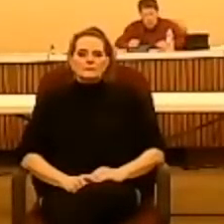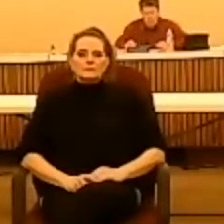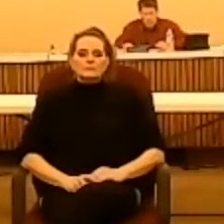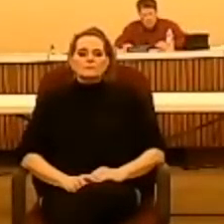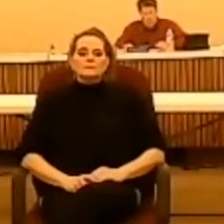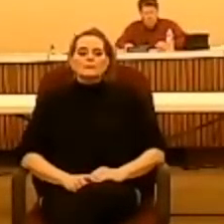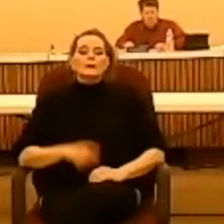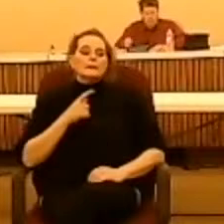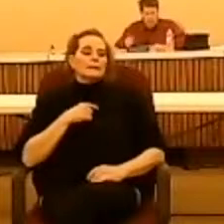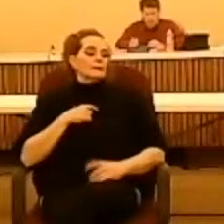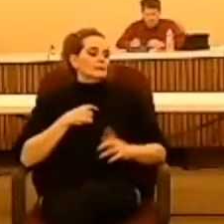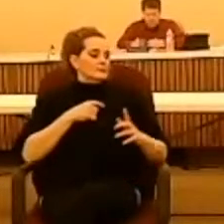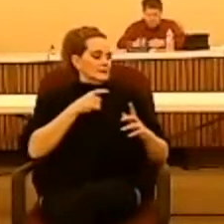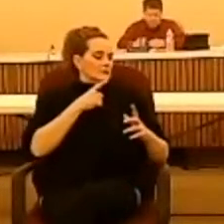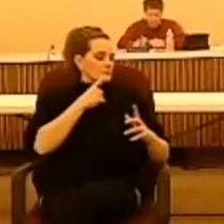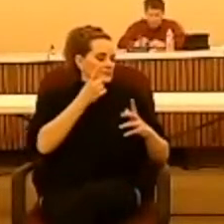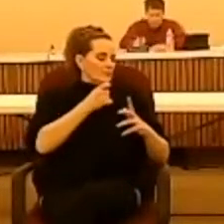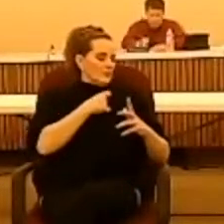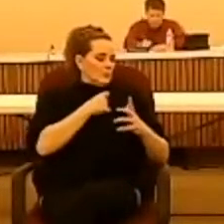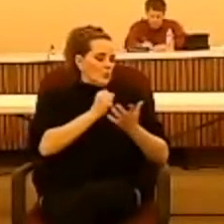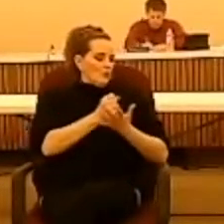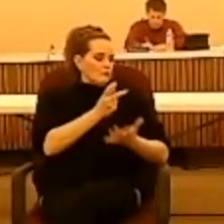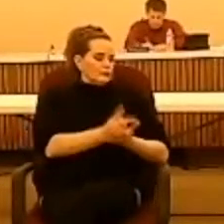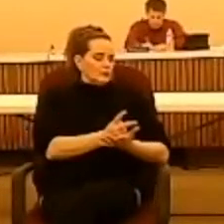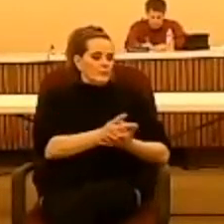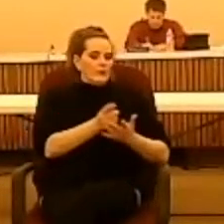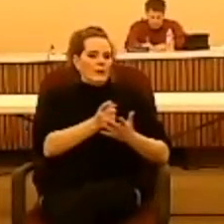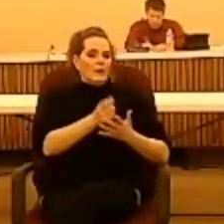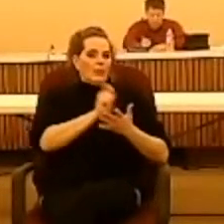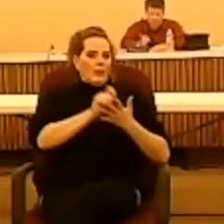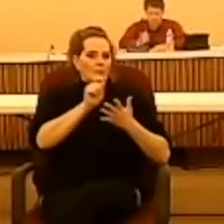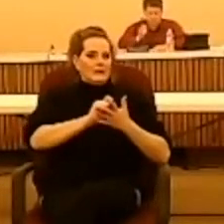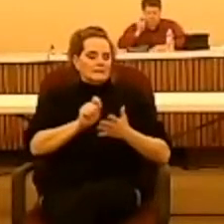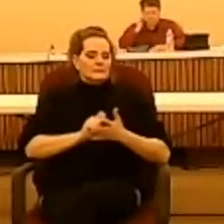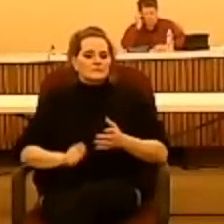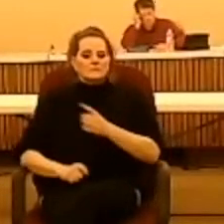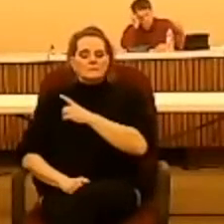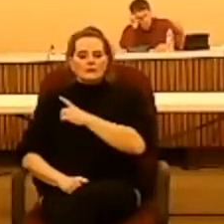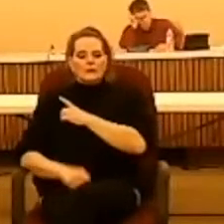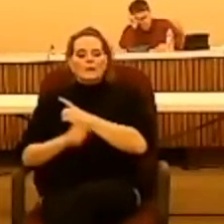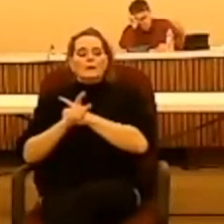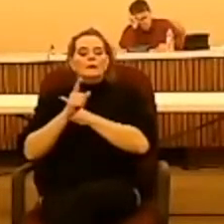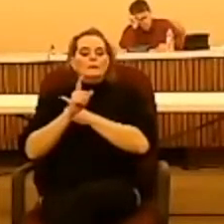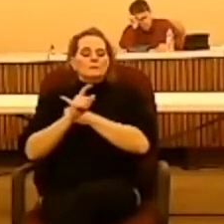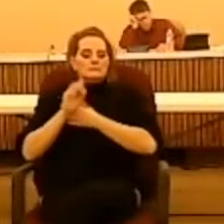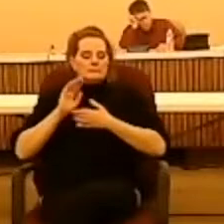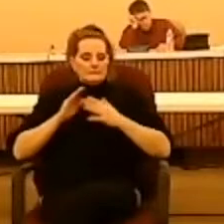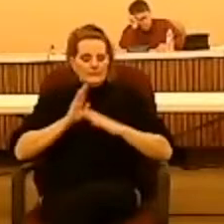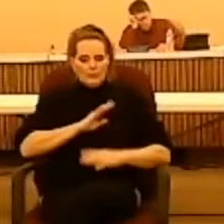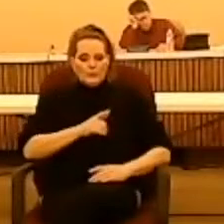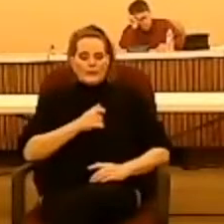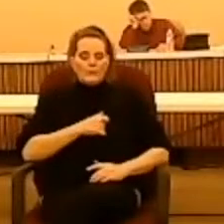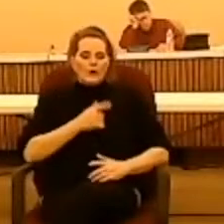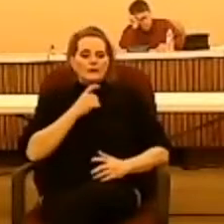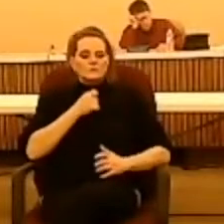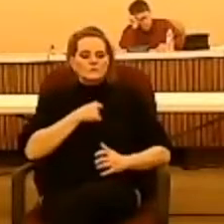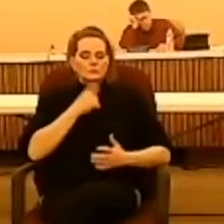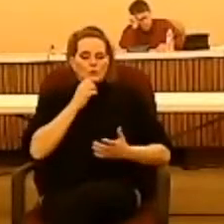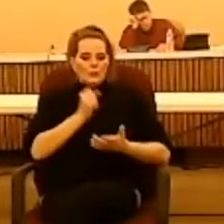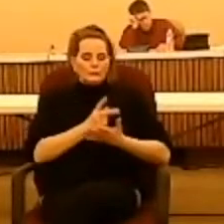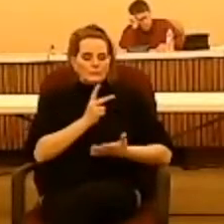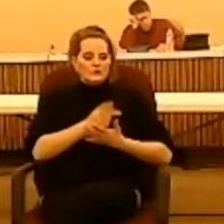Can I get a motion to approve the minutes? Mr. Supervisor, fellow town board members, I'd like to make a motion to approve the